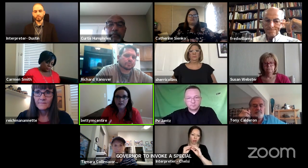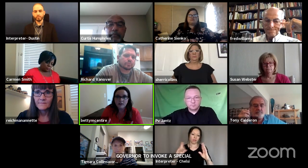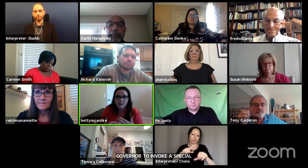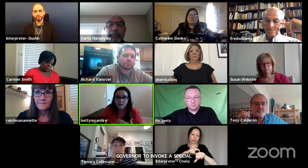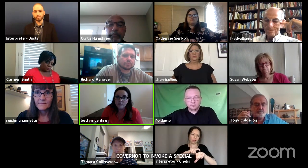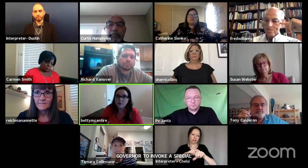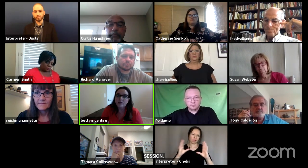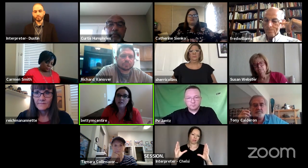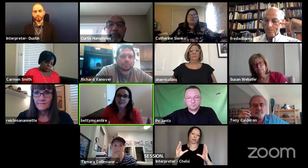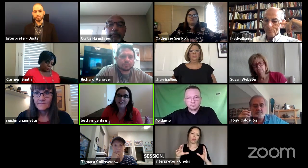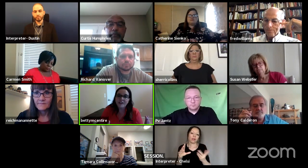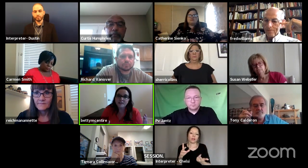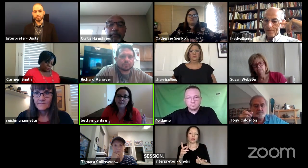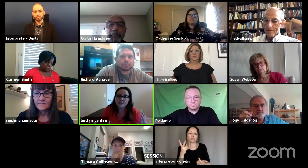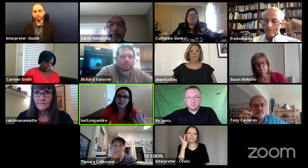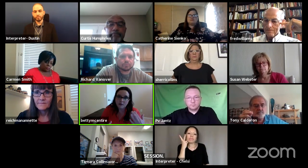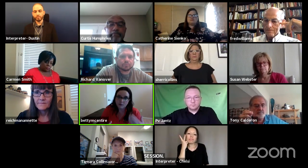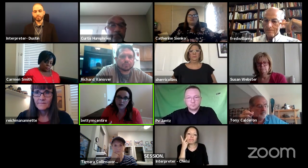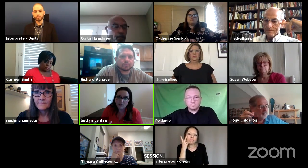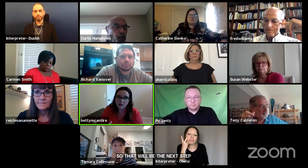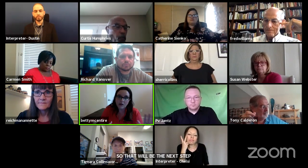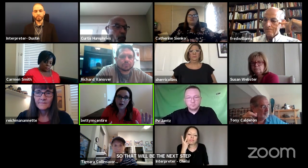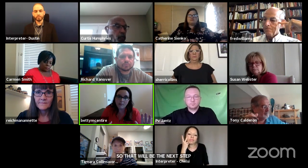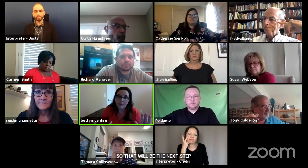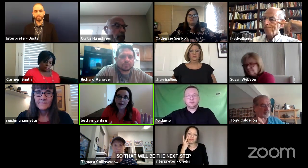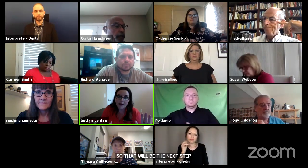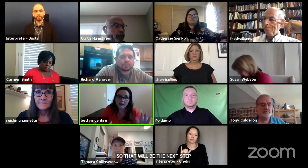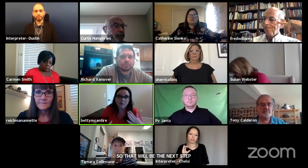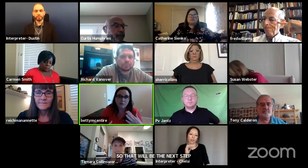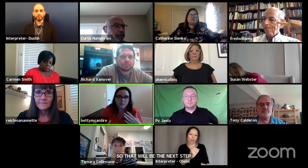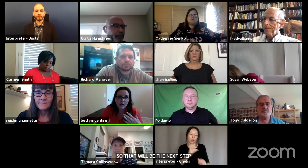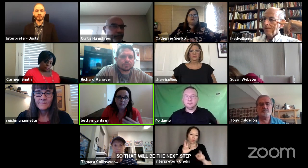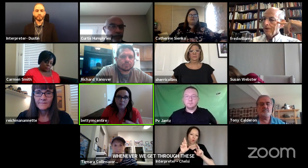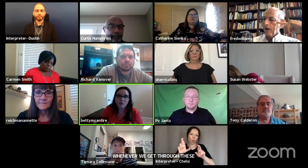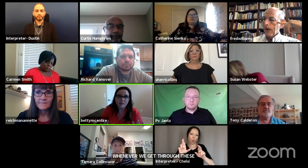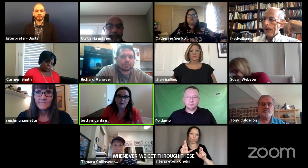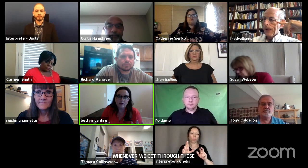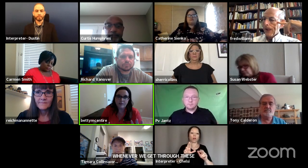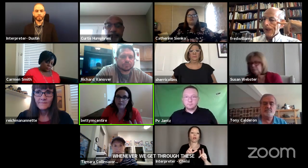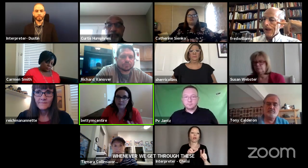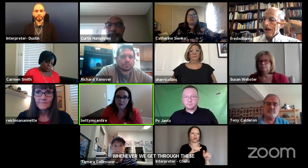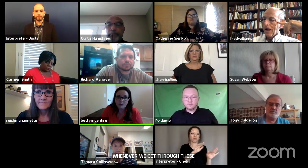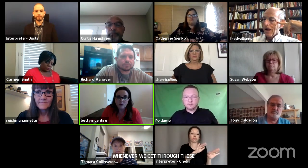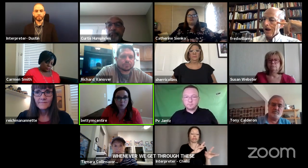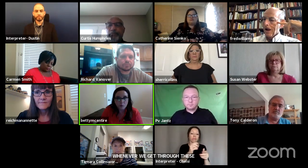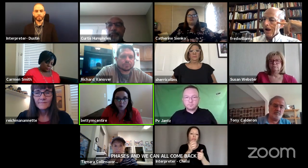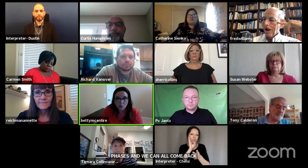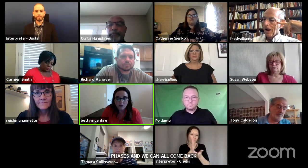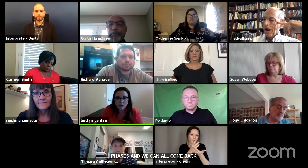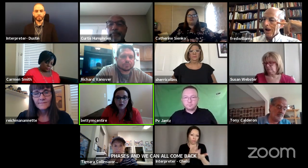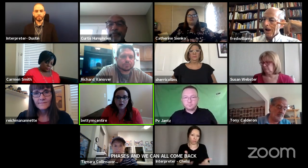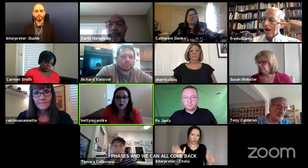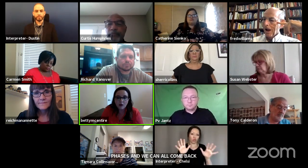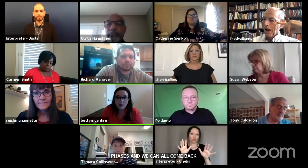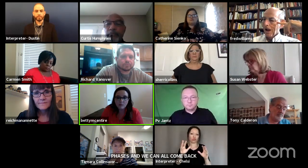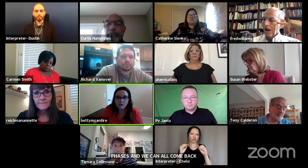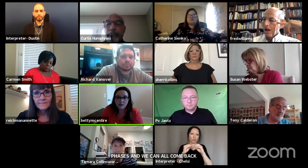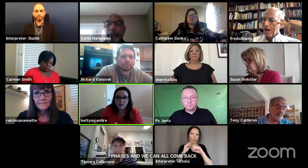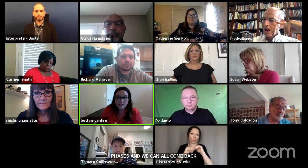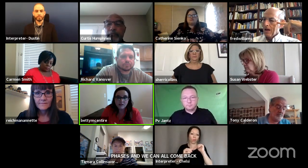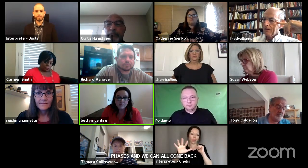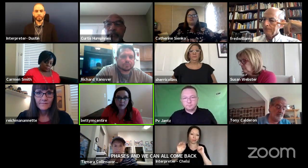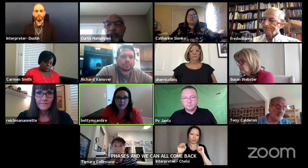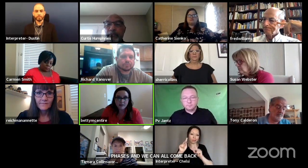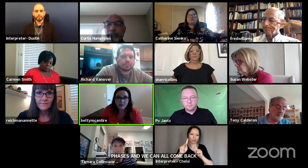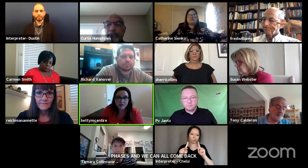we get through these phases and we can all come back and have more than 50 people in a room. It